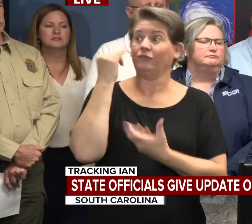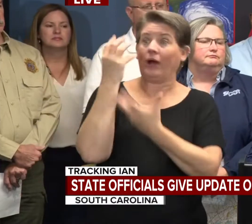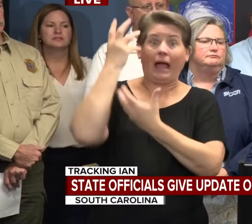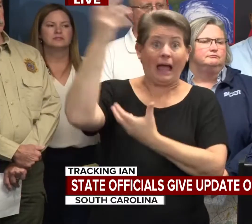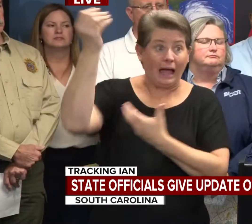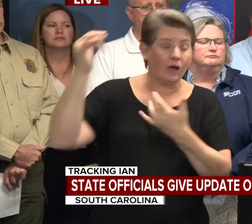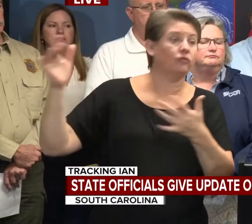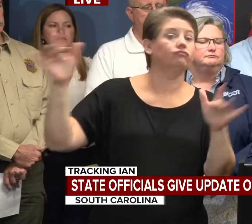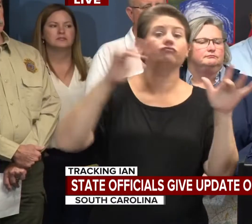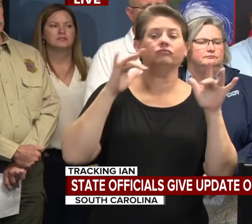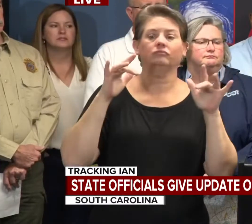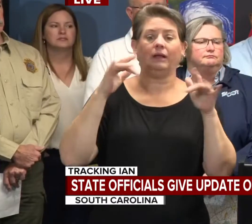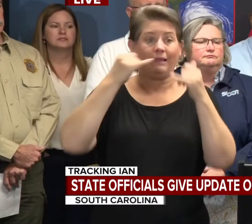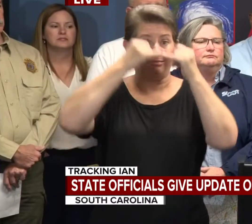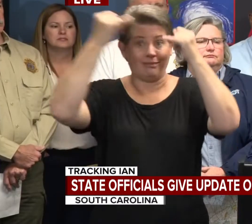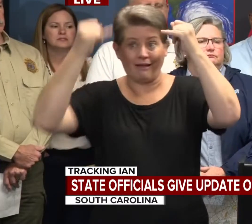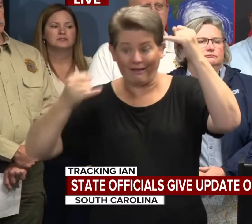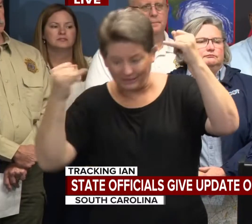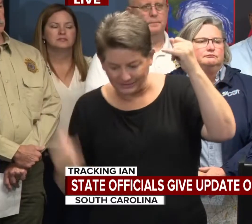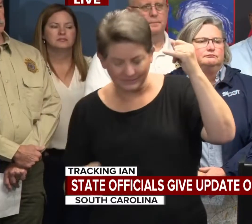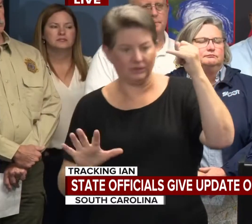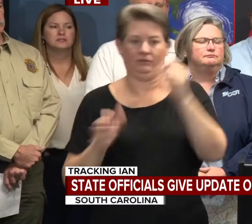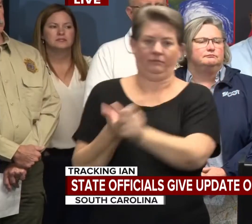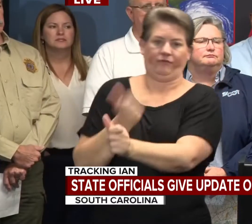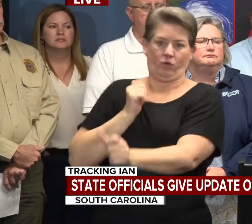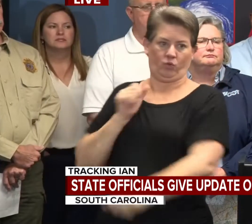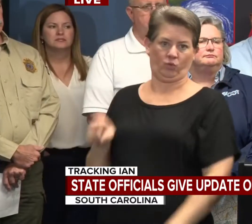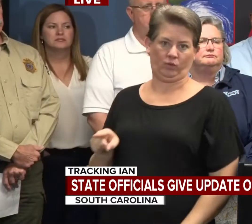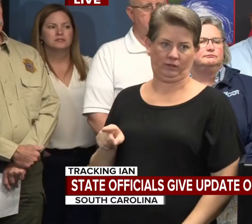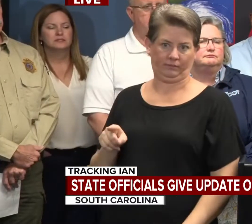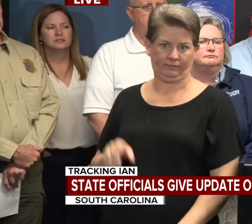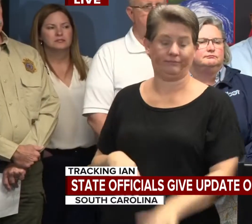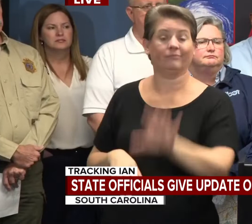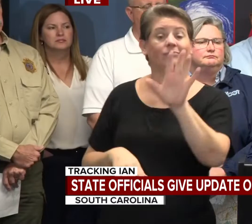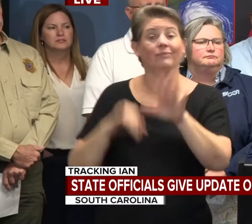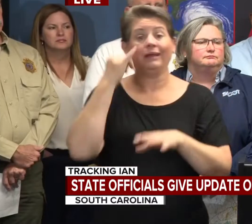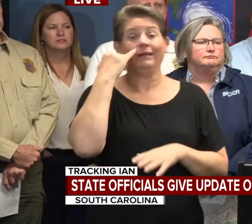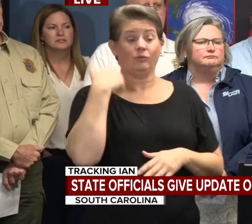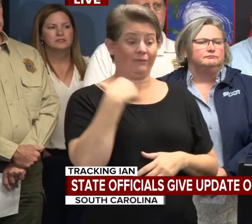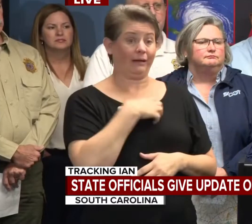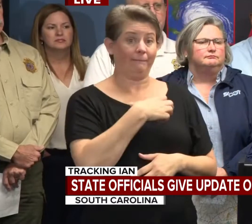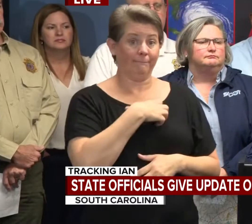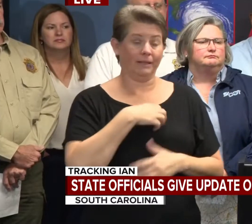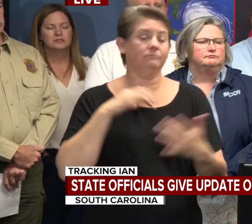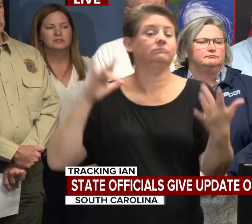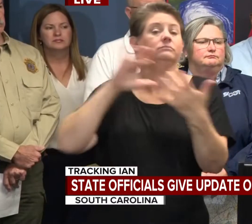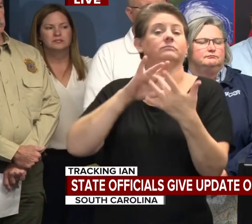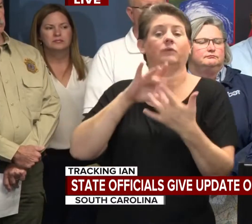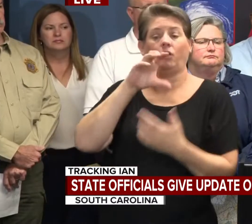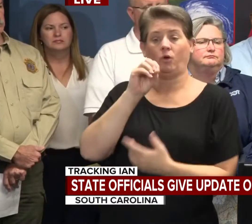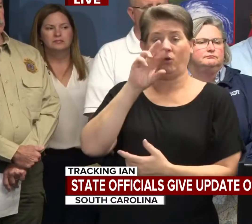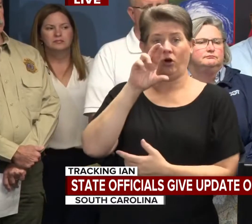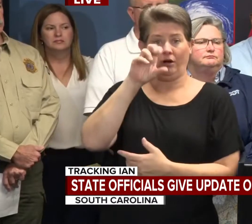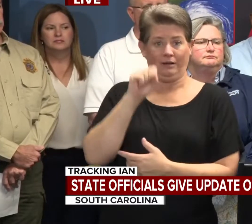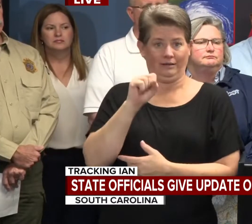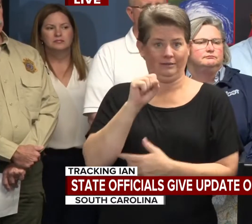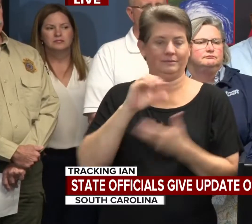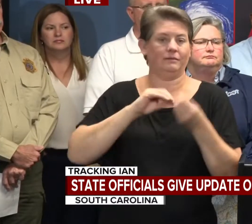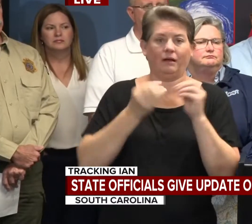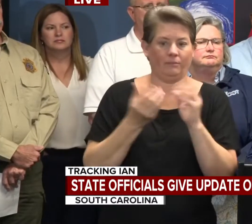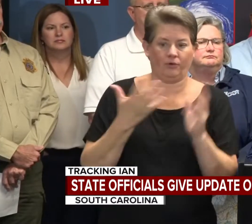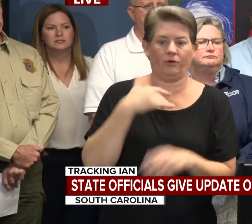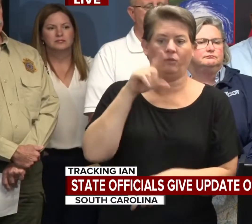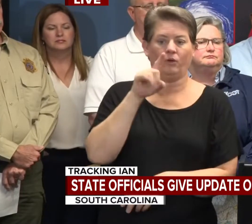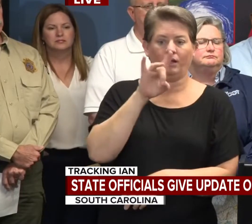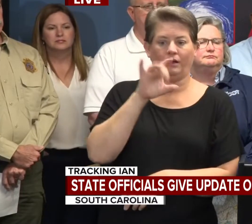power lines. If you do have a customer complaint, contact ORS toll-free at